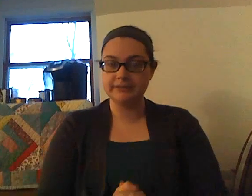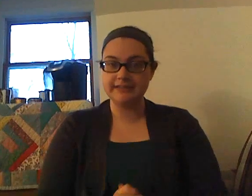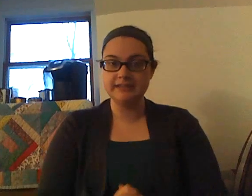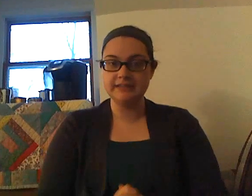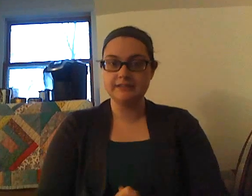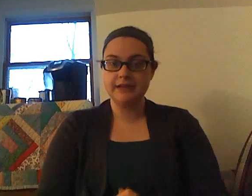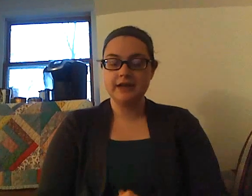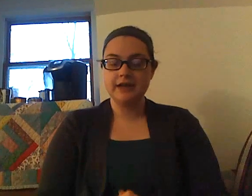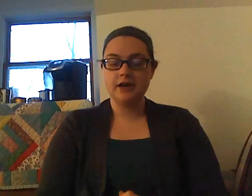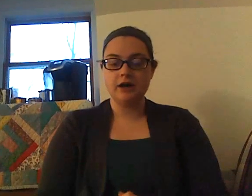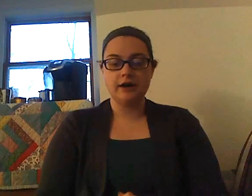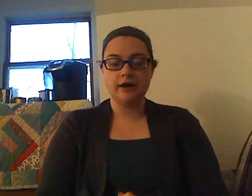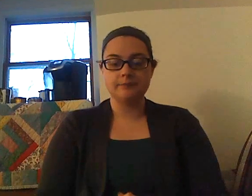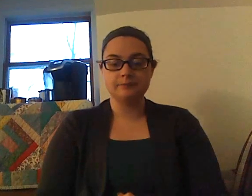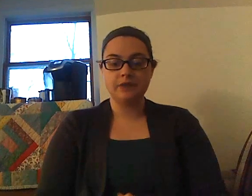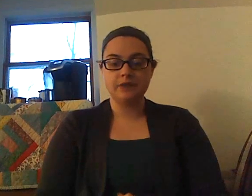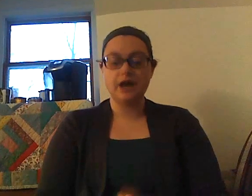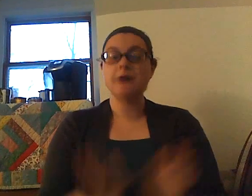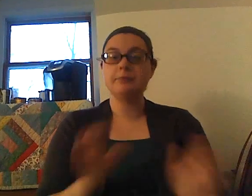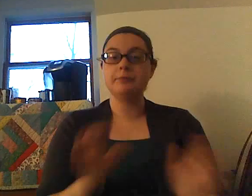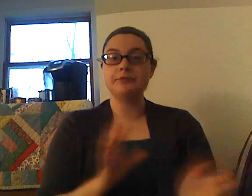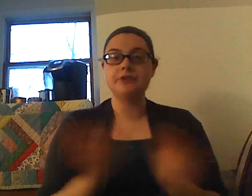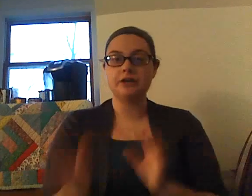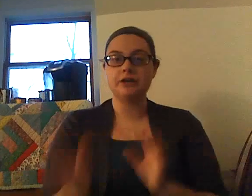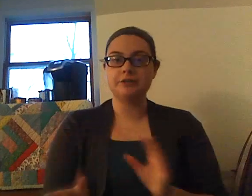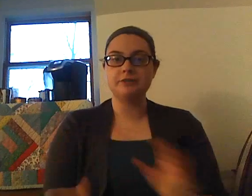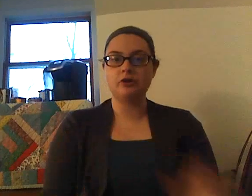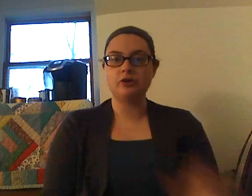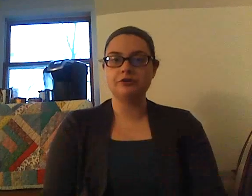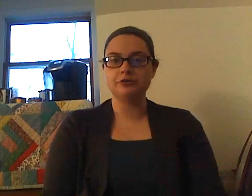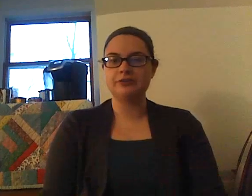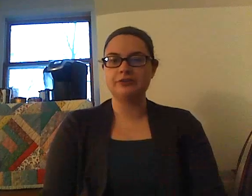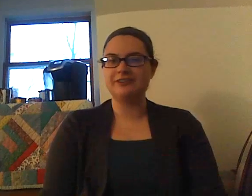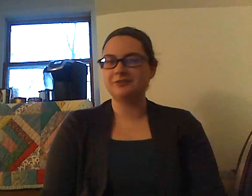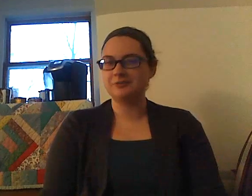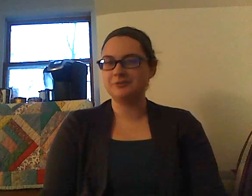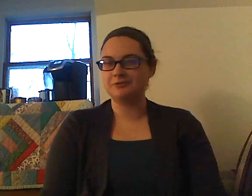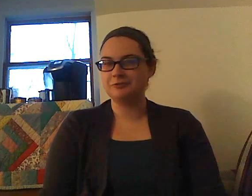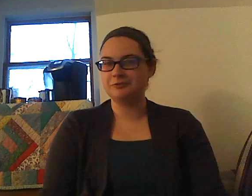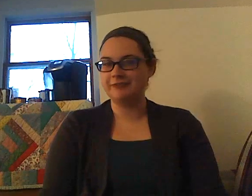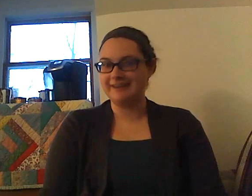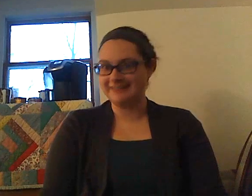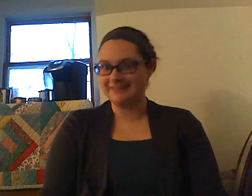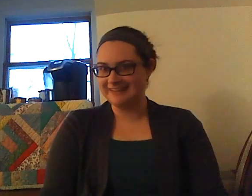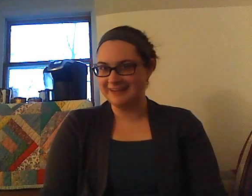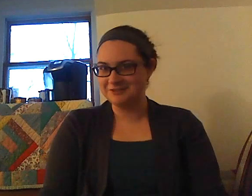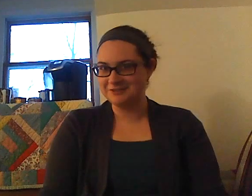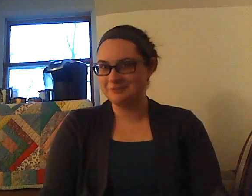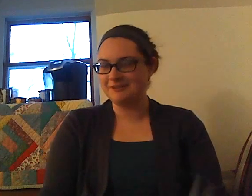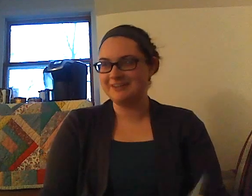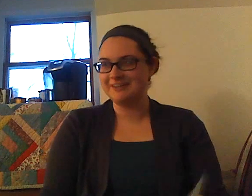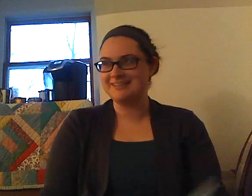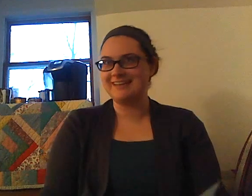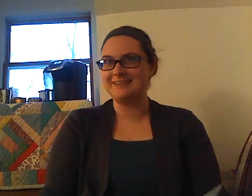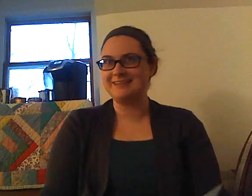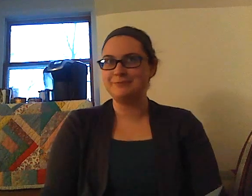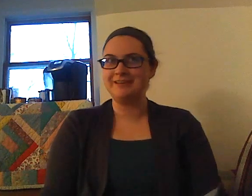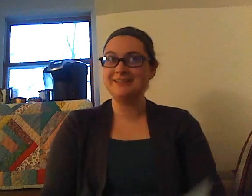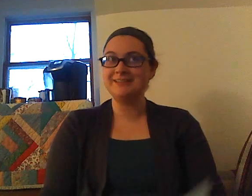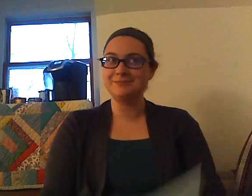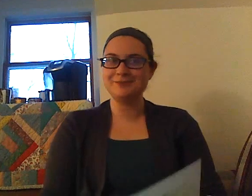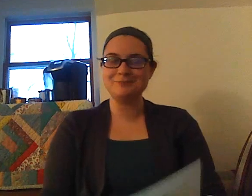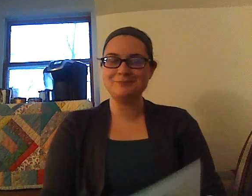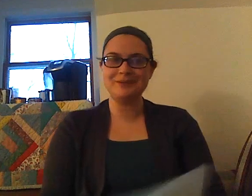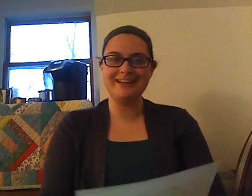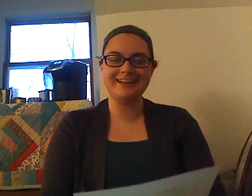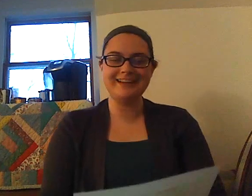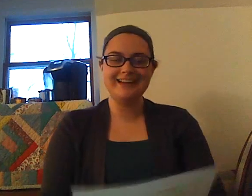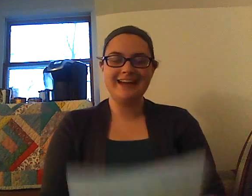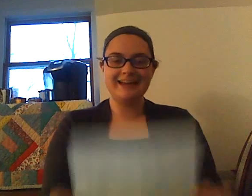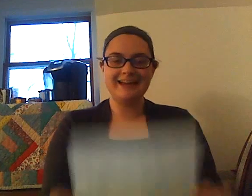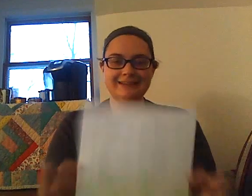it. I will put the document also, as I know some of you ran out of class, you are very excited to be in spring break and left